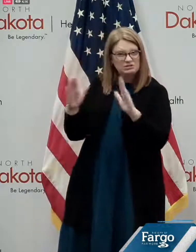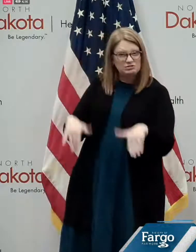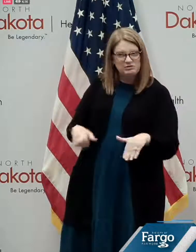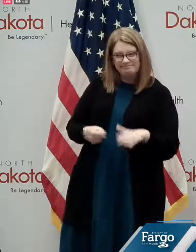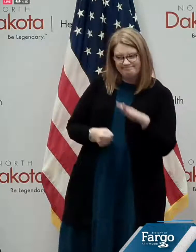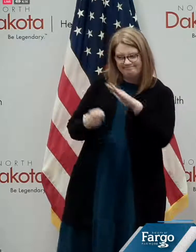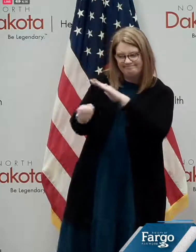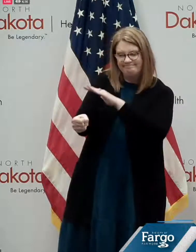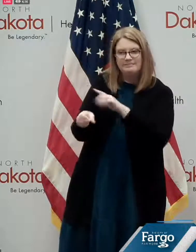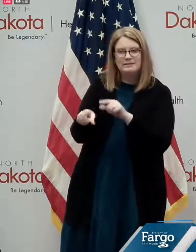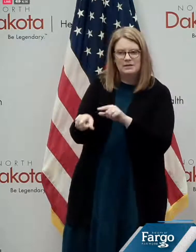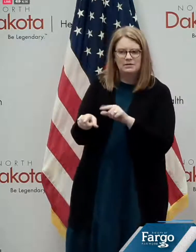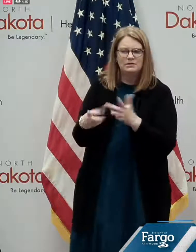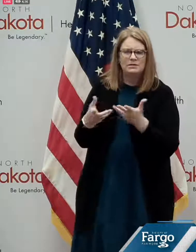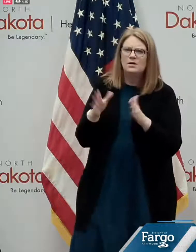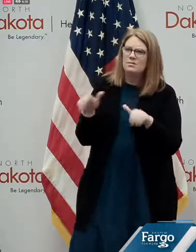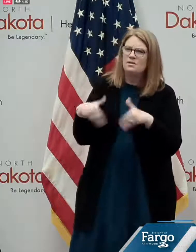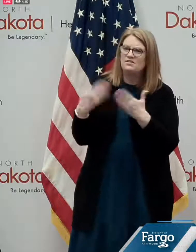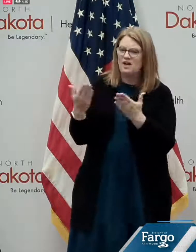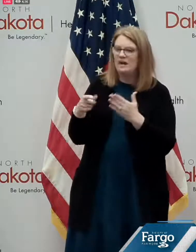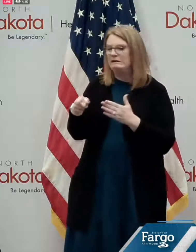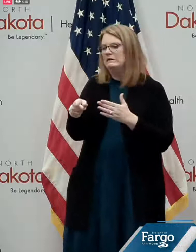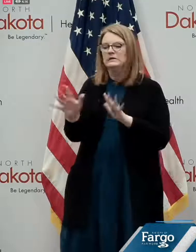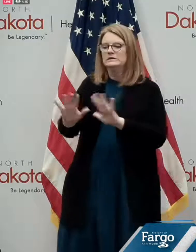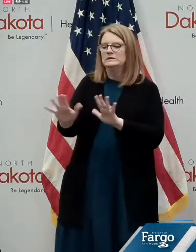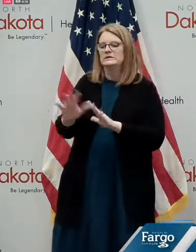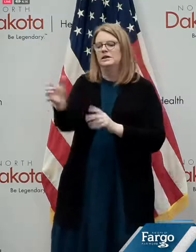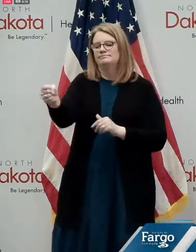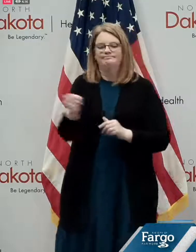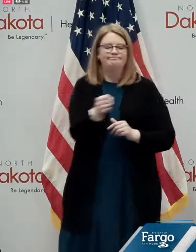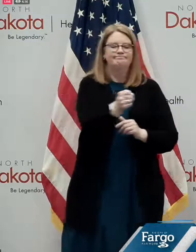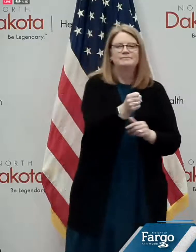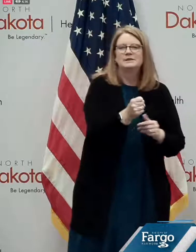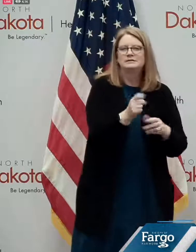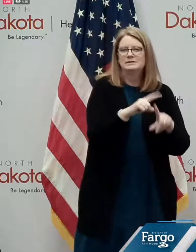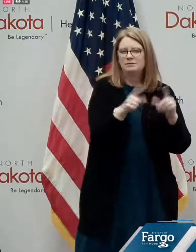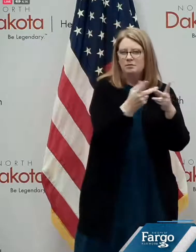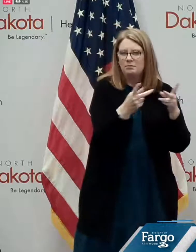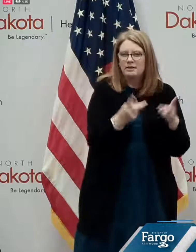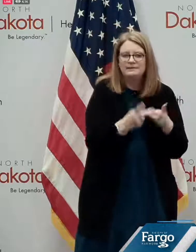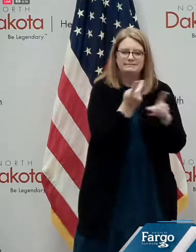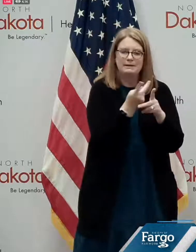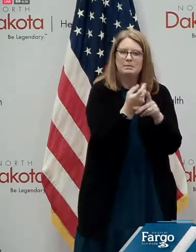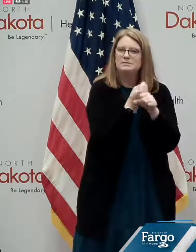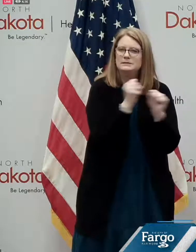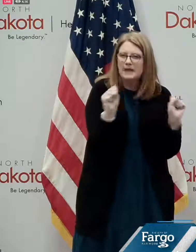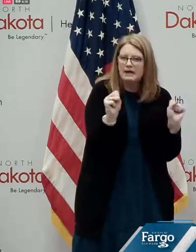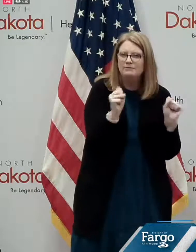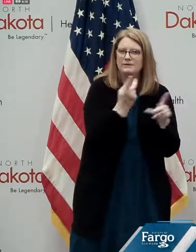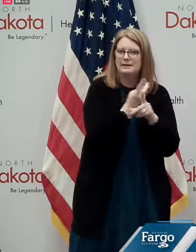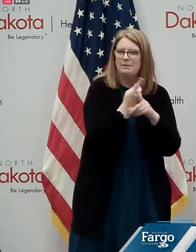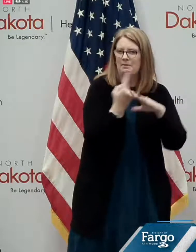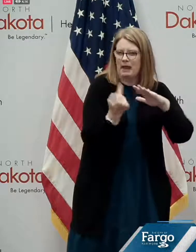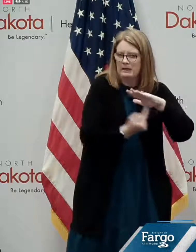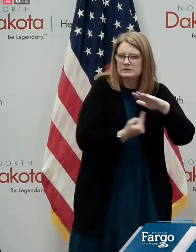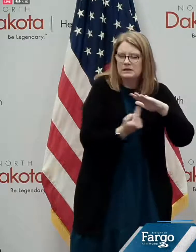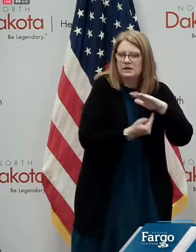sure that we give people, get people out of a congregate setting and can shelter. So at least we've got a game plan that followed, one that worked